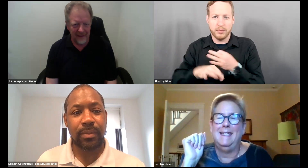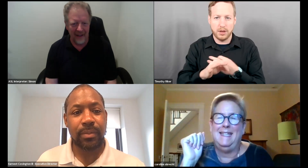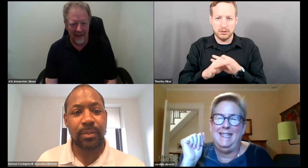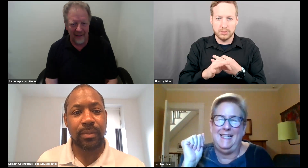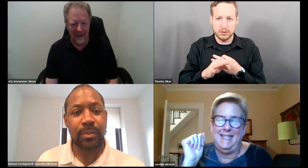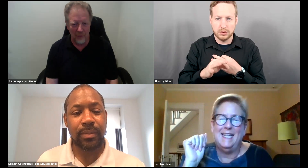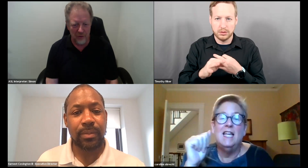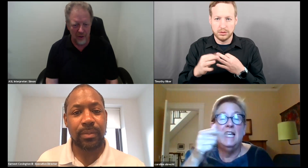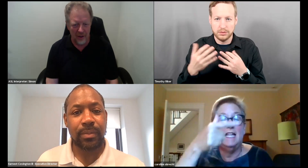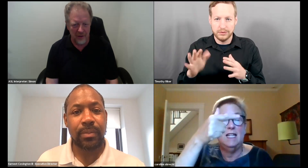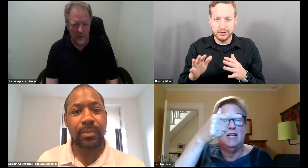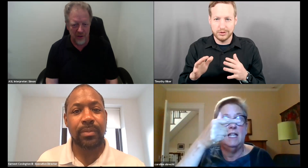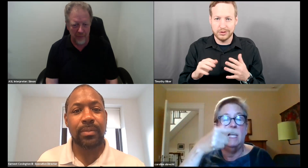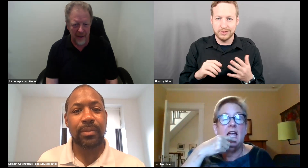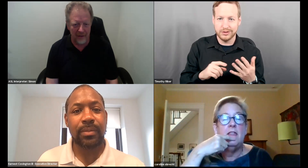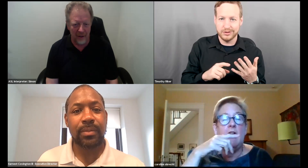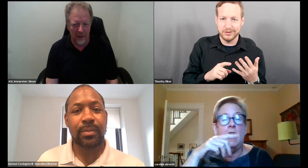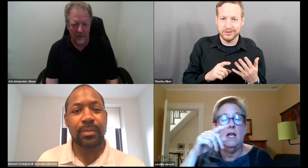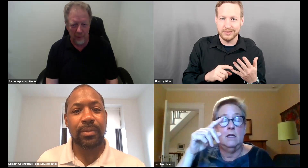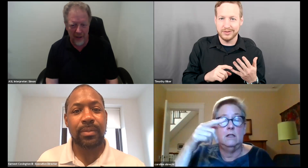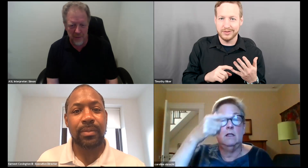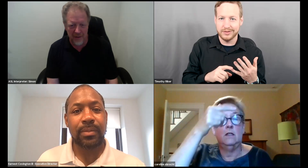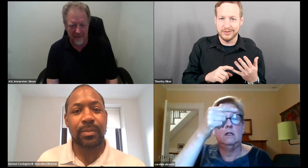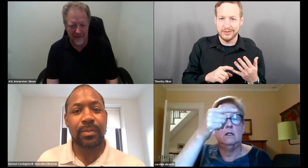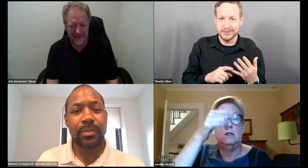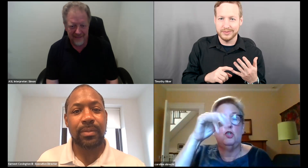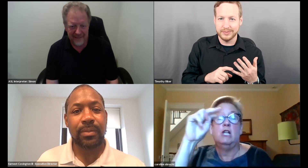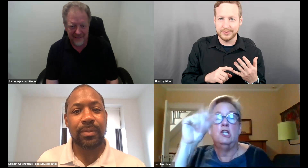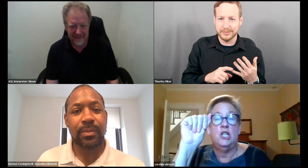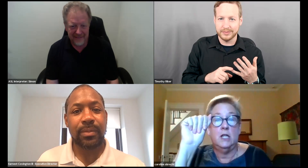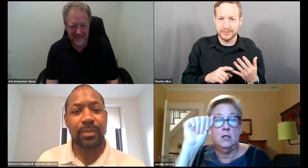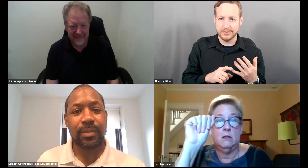Obrecht, and then it was someone stepped out, and then we had a replacement.